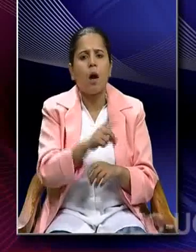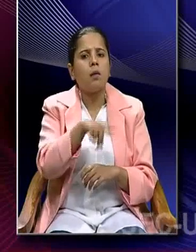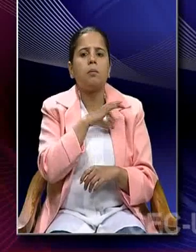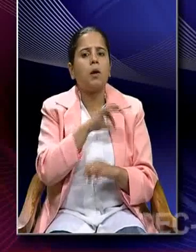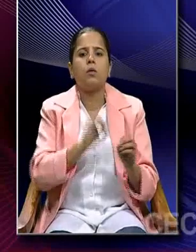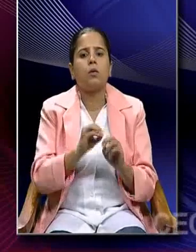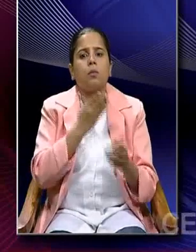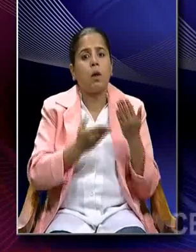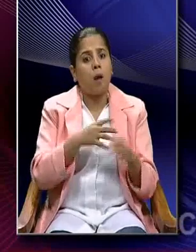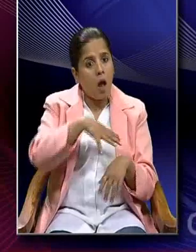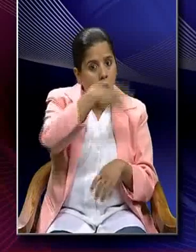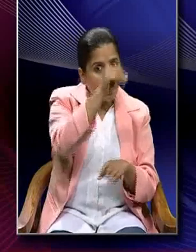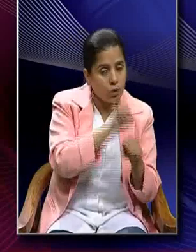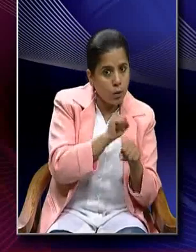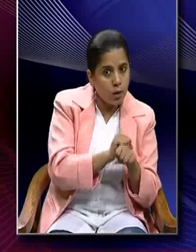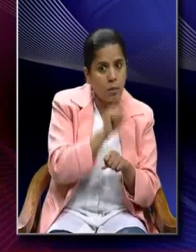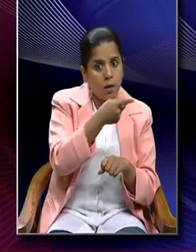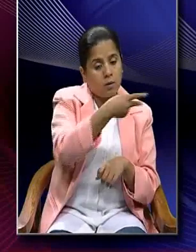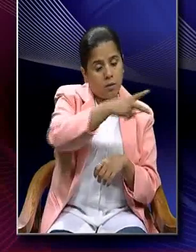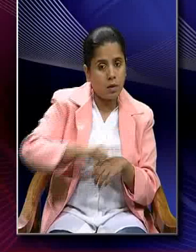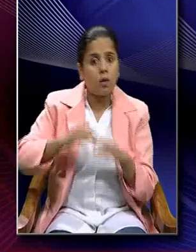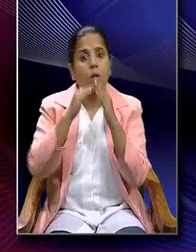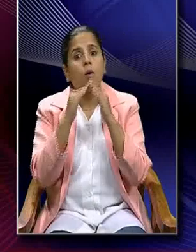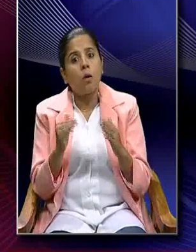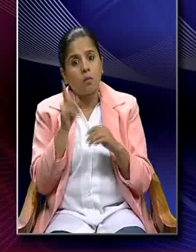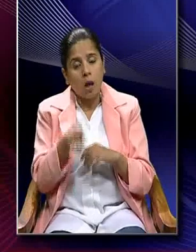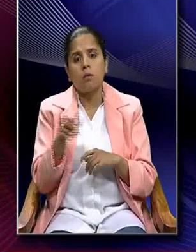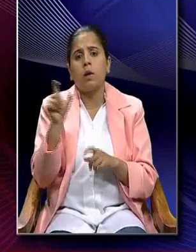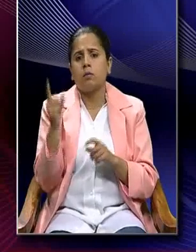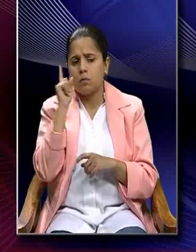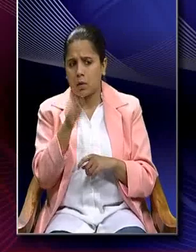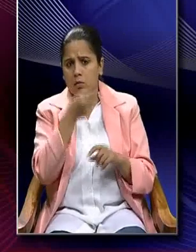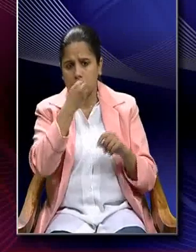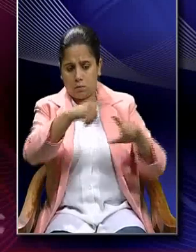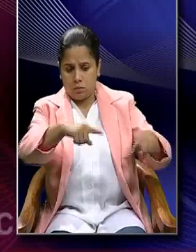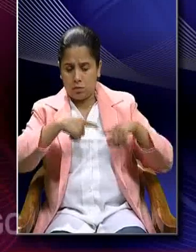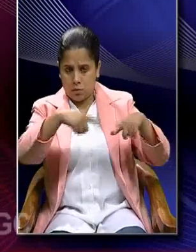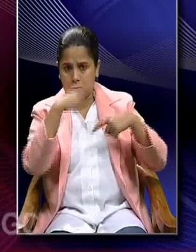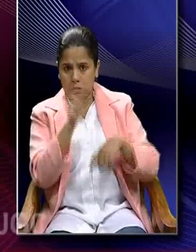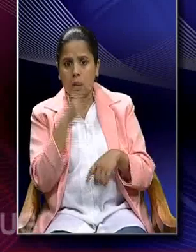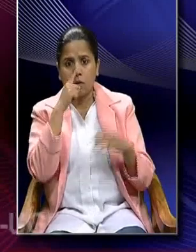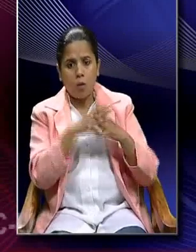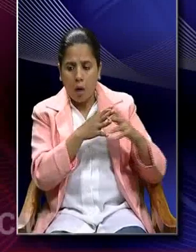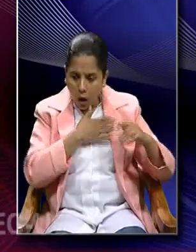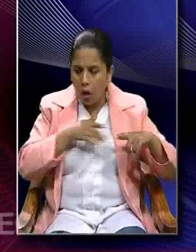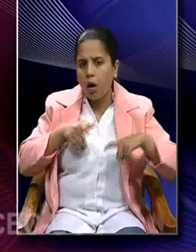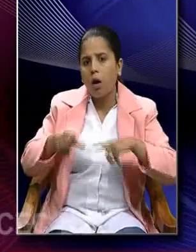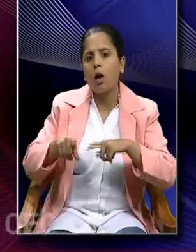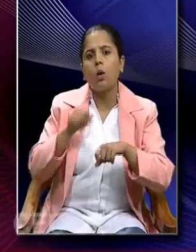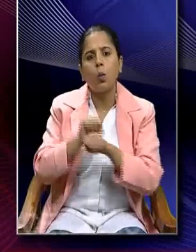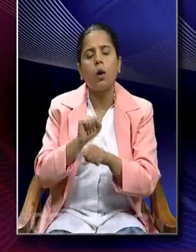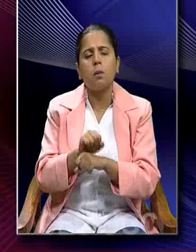may be working outside, but when she comes home, she is expected to serve the others. So there is a certain